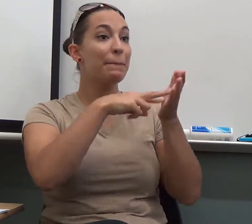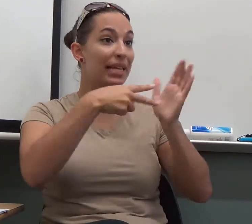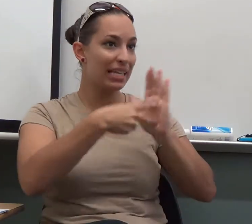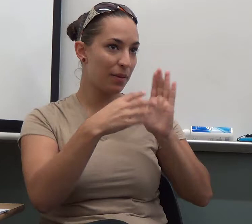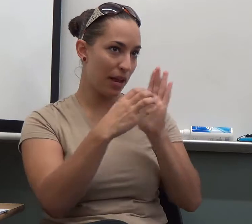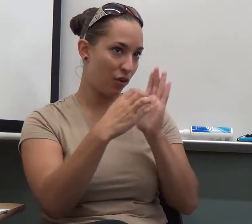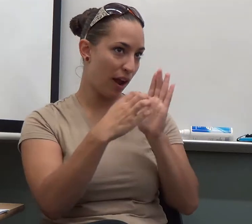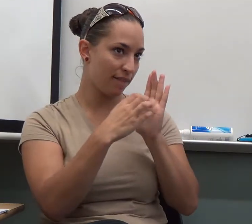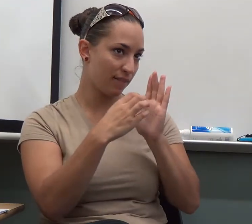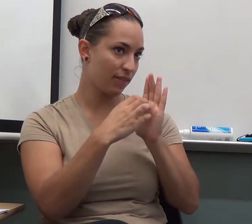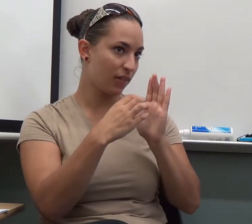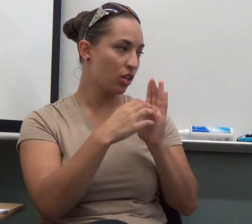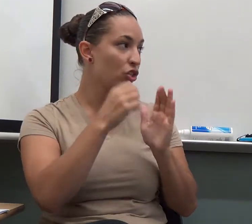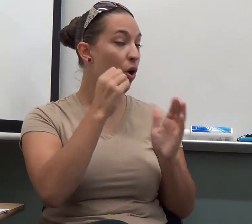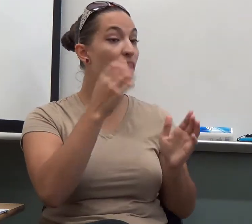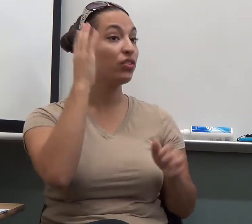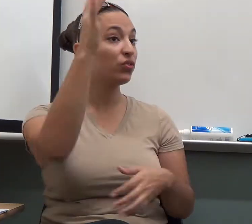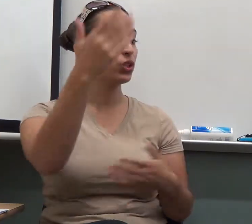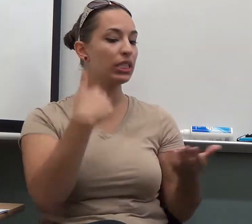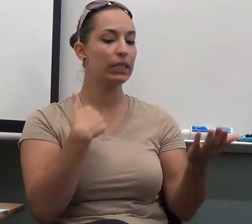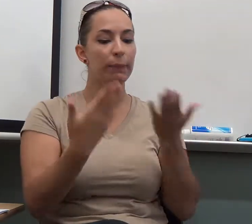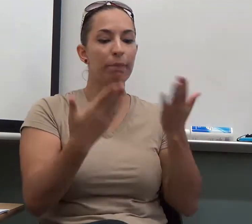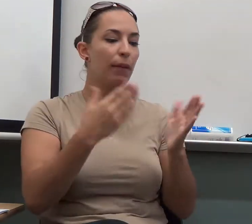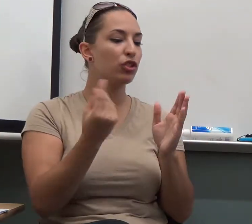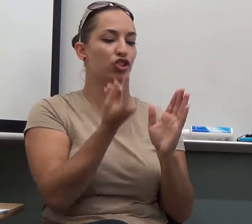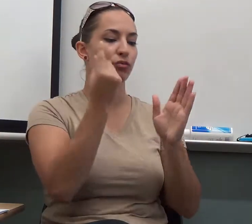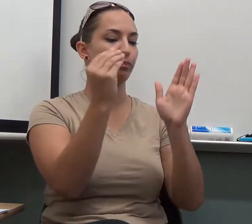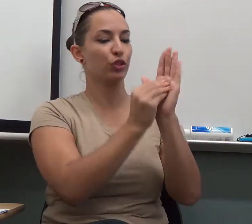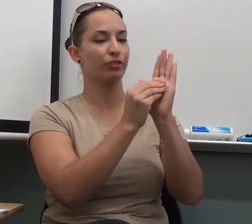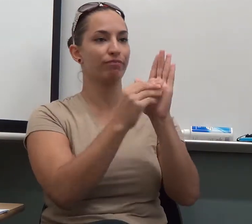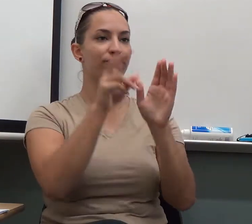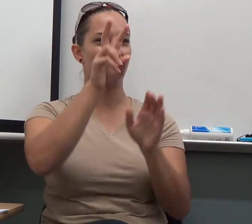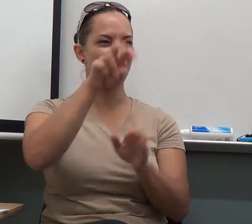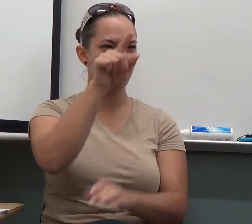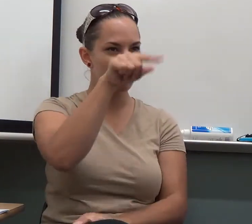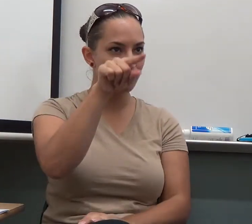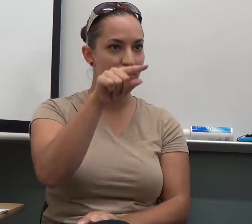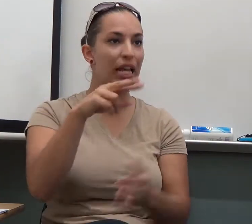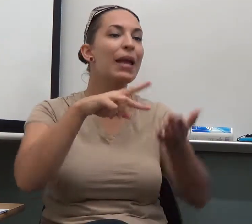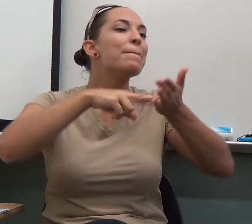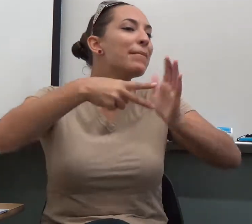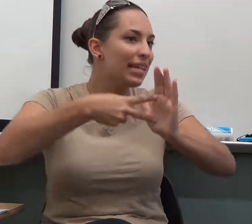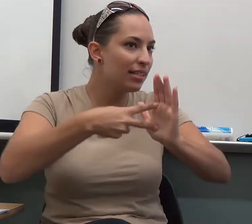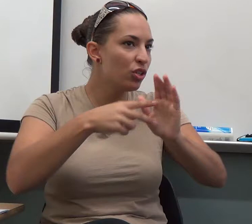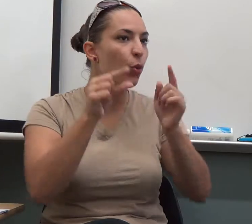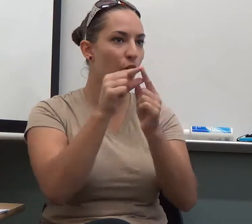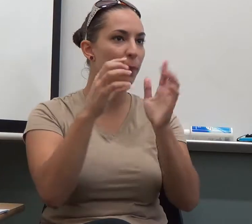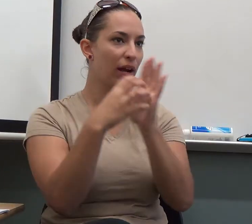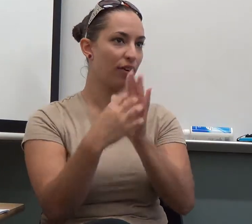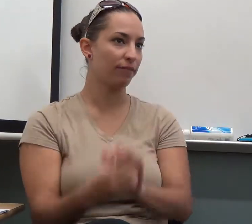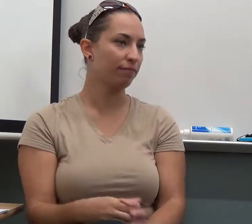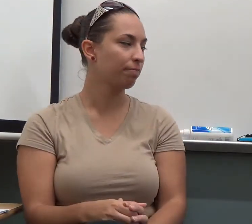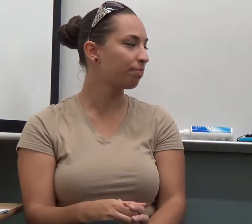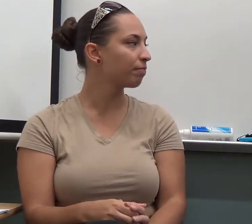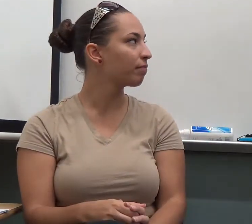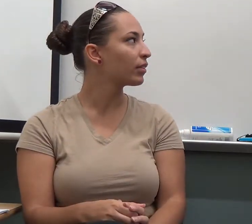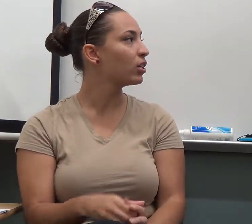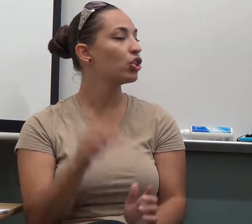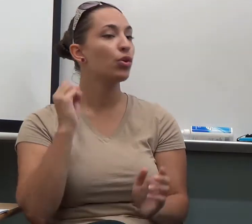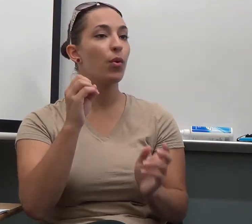in the future. I might just use this little symbol, and that means paragraph. Okay? So the topic or subject of the paragraph.